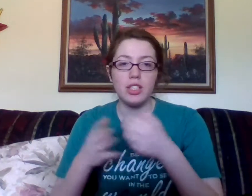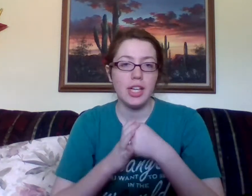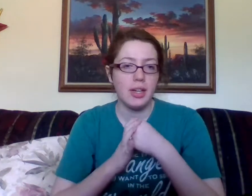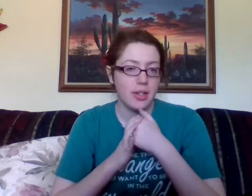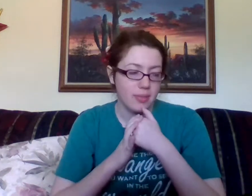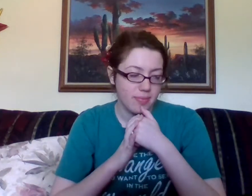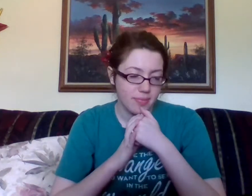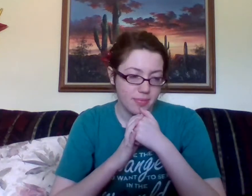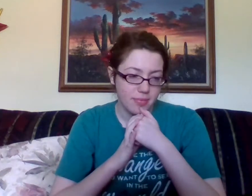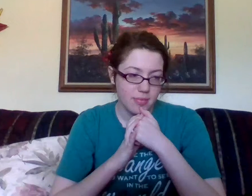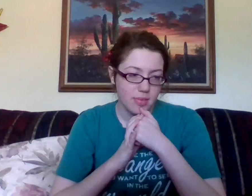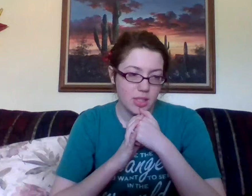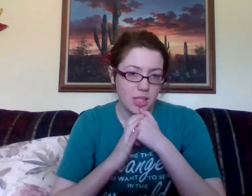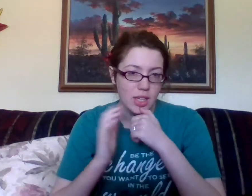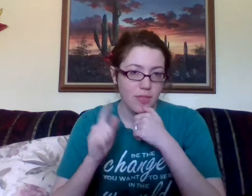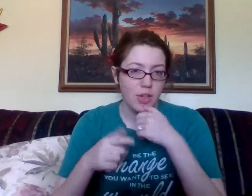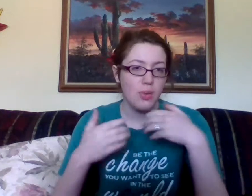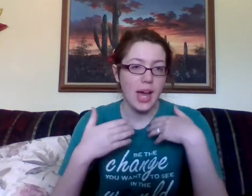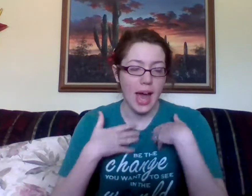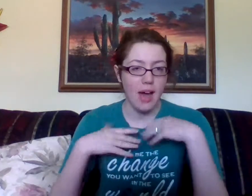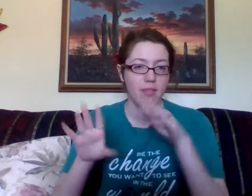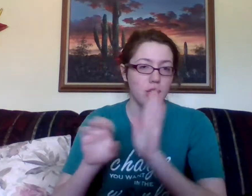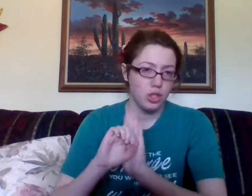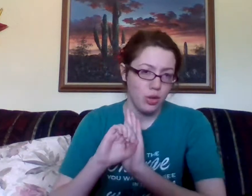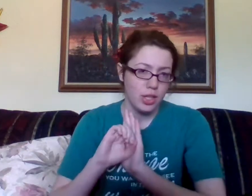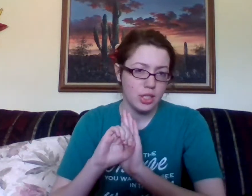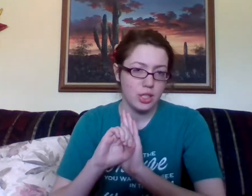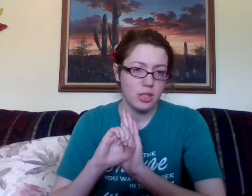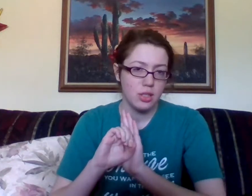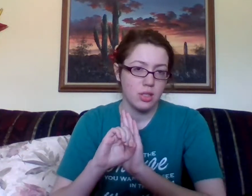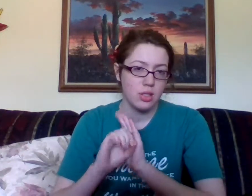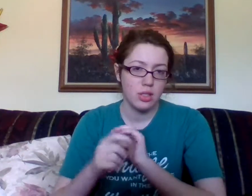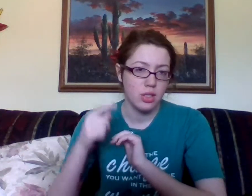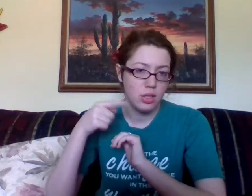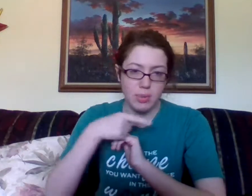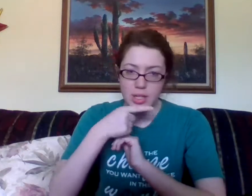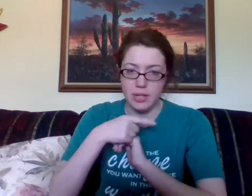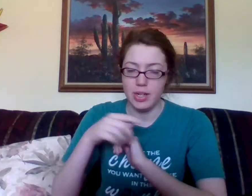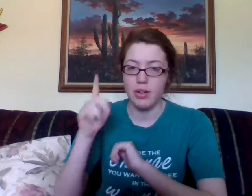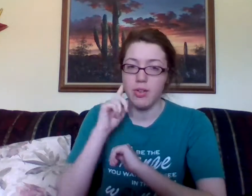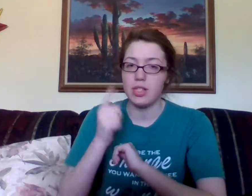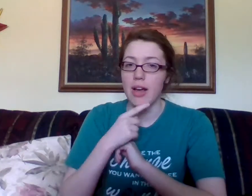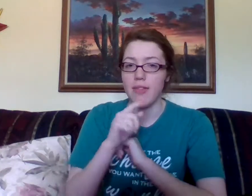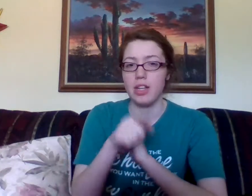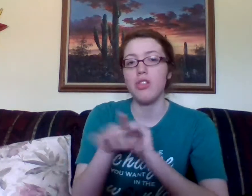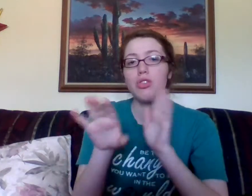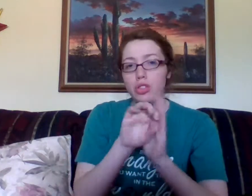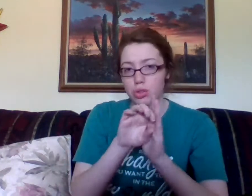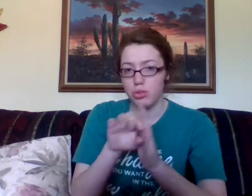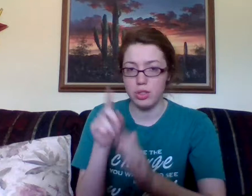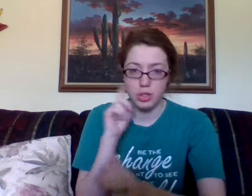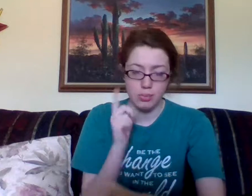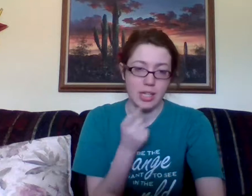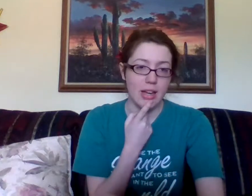basically, if you have the choice to be hearing or deaf and you choose to be